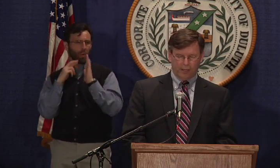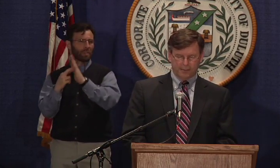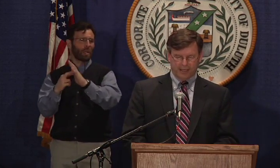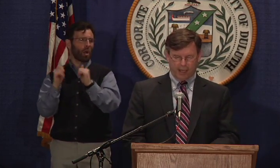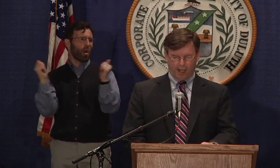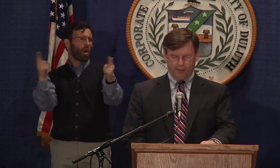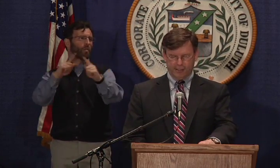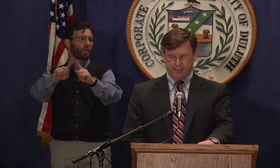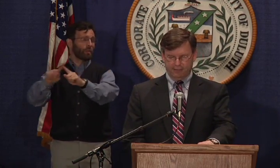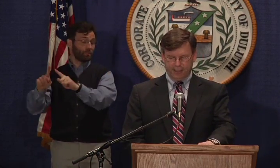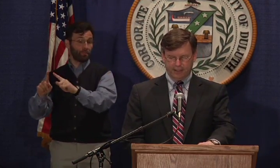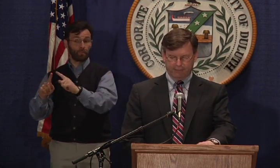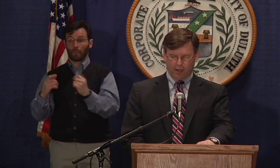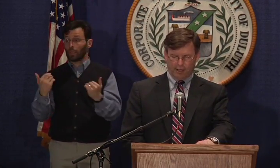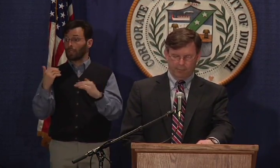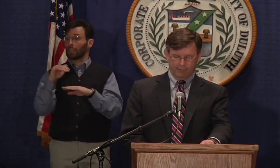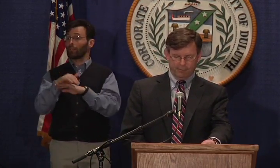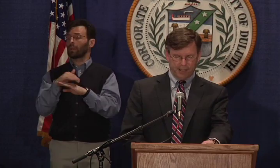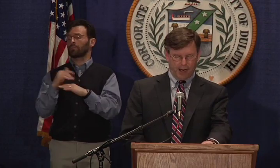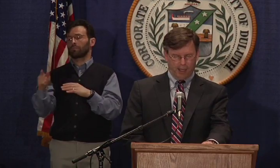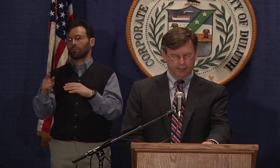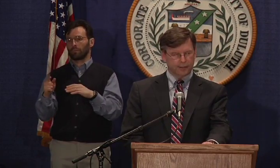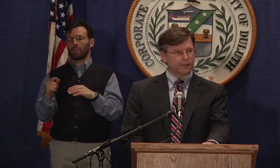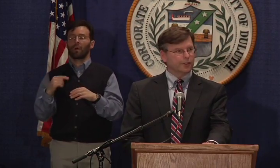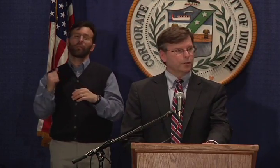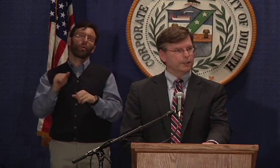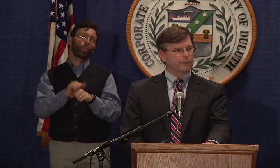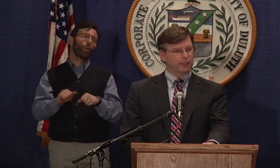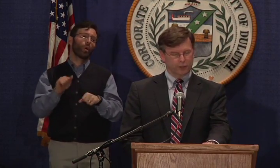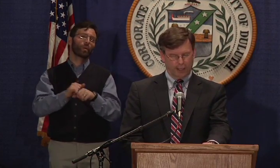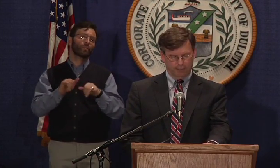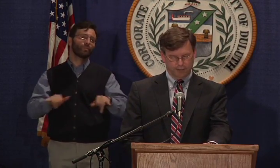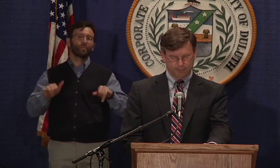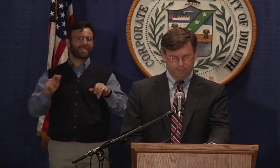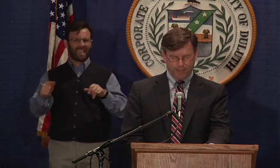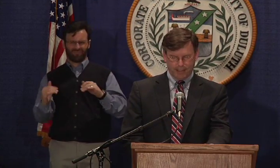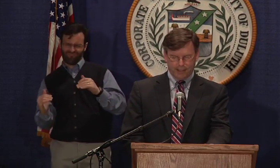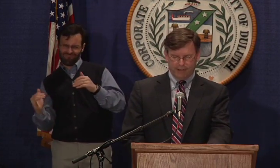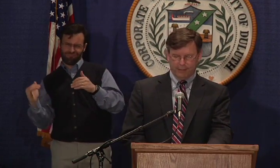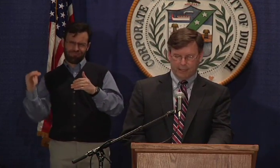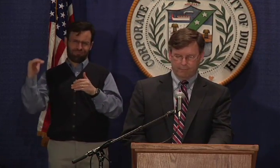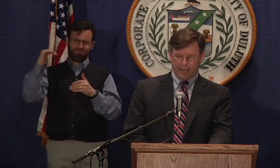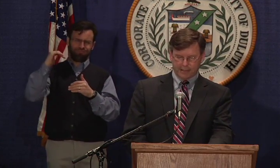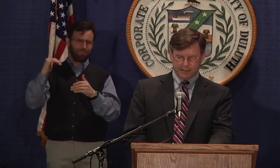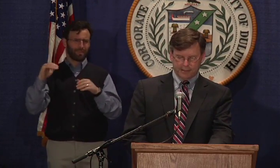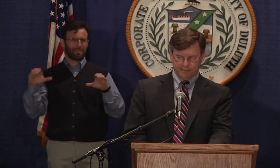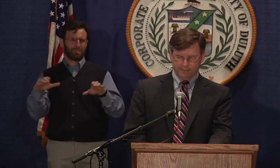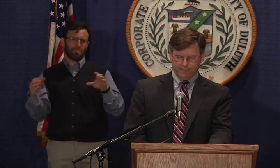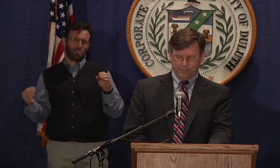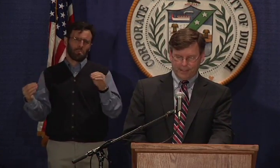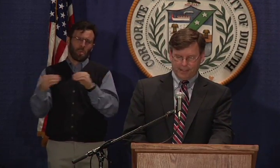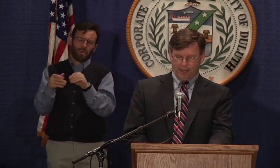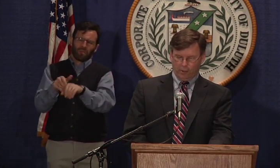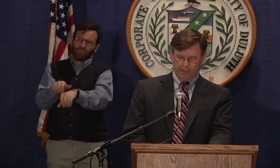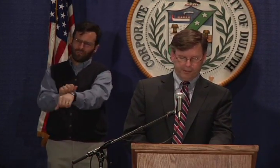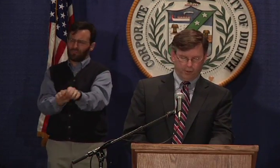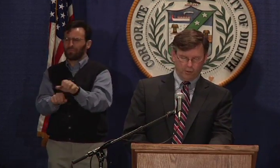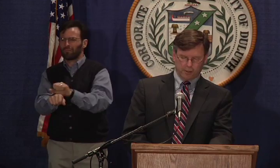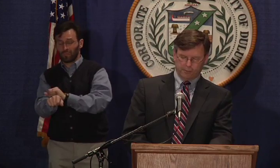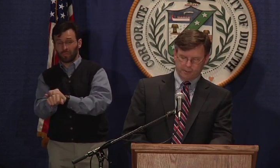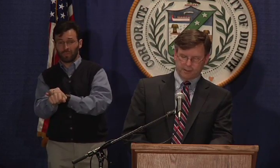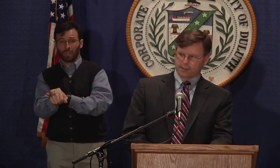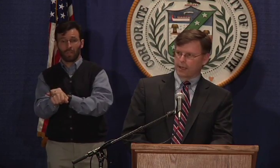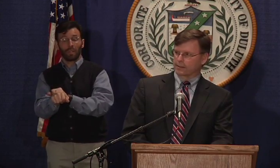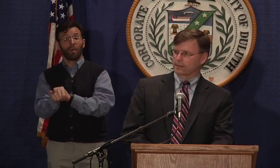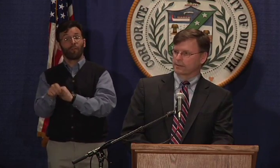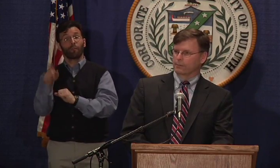The employees being honored this evening have gone above and beyond the duties of their jobs. They've become vested not only in their